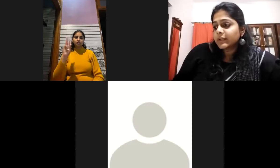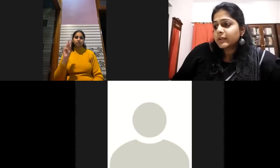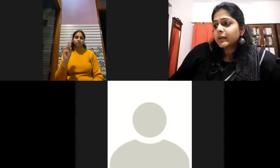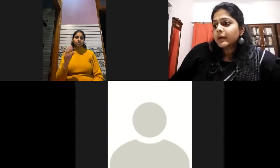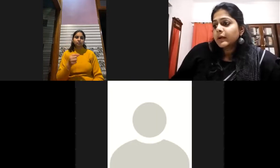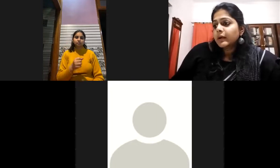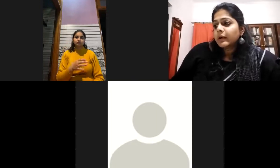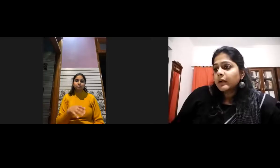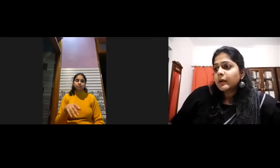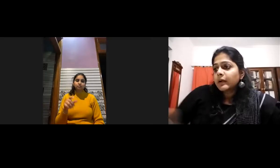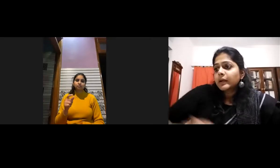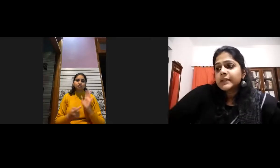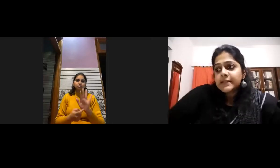today.